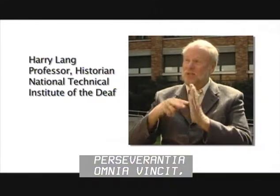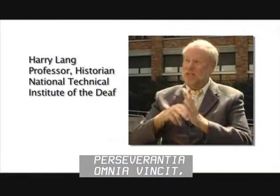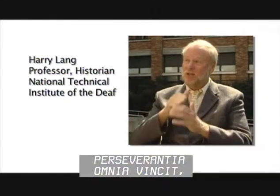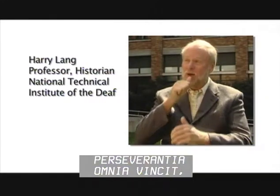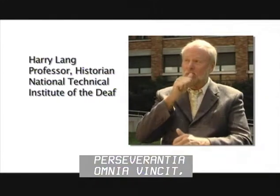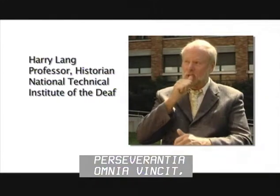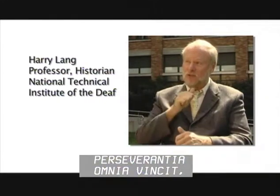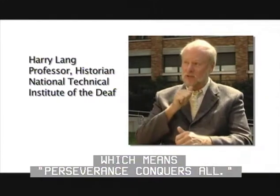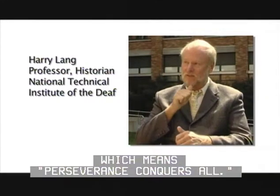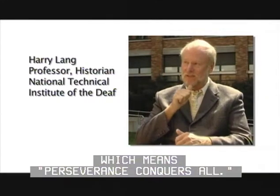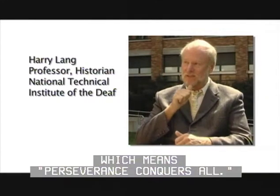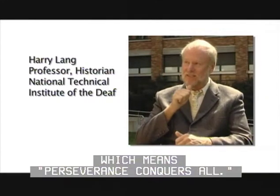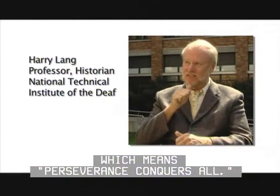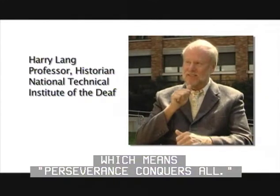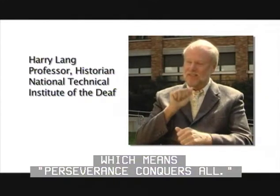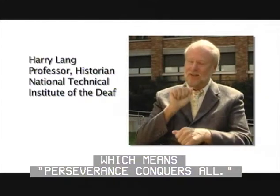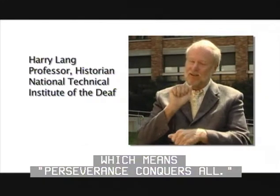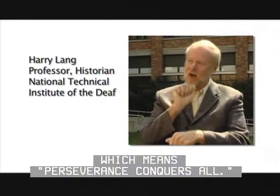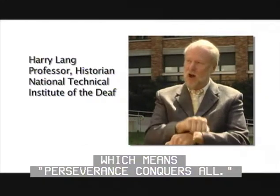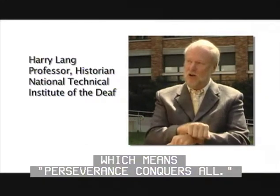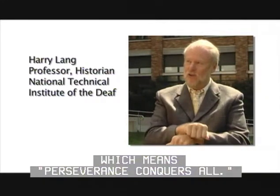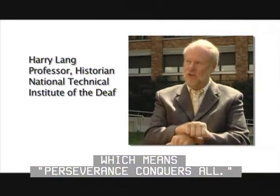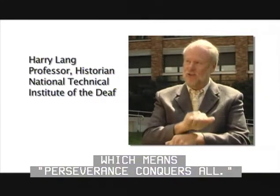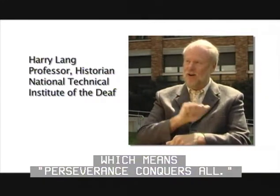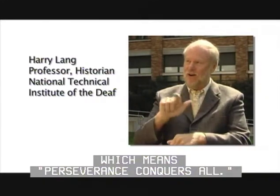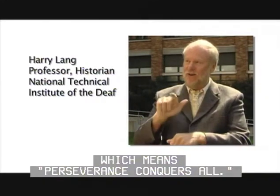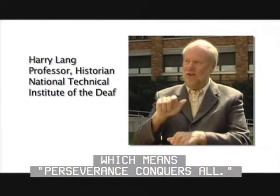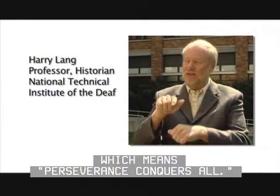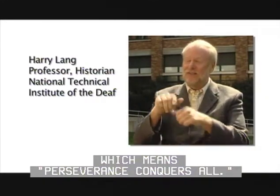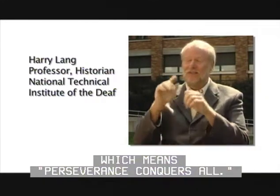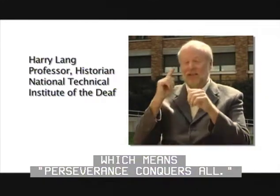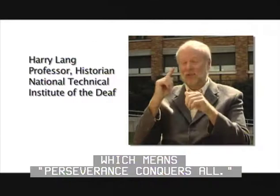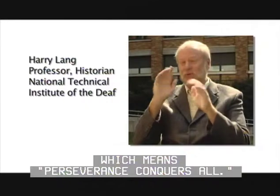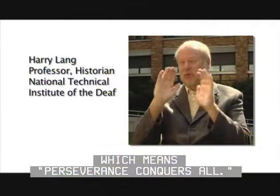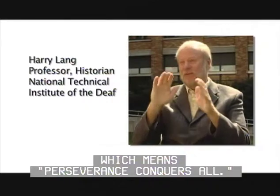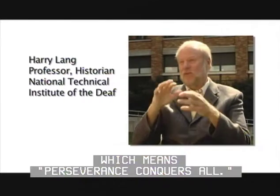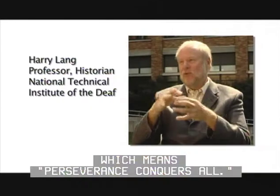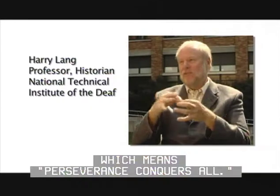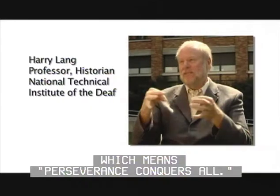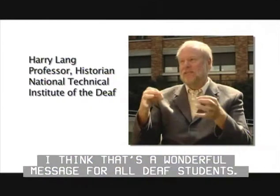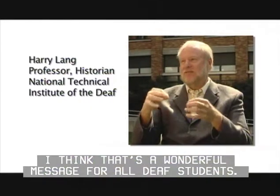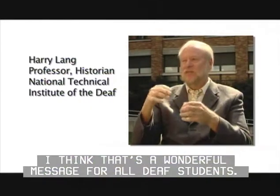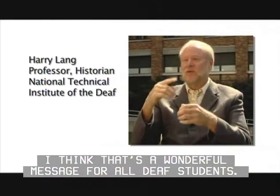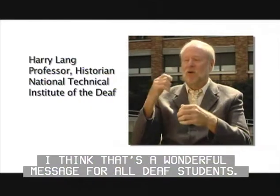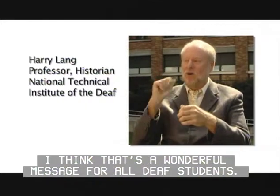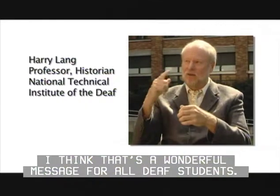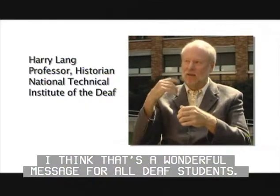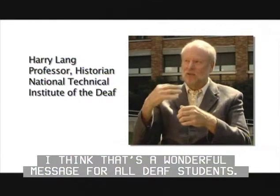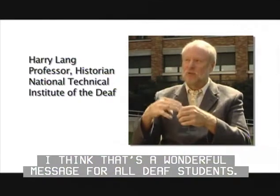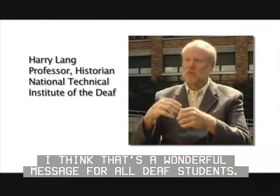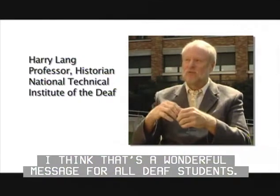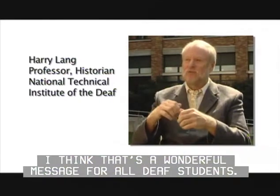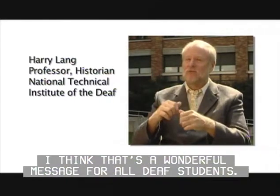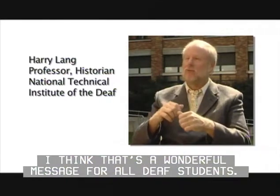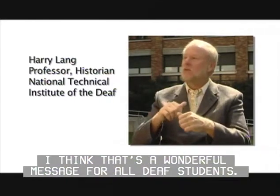vincent, which means perseverance conquers all. I think that's a wonderful message for all deaf